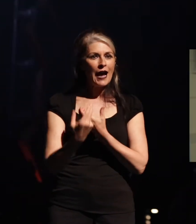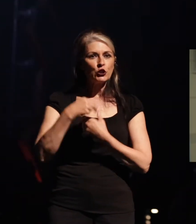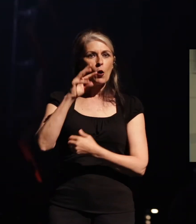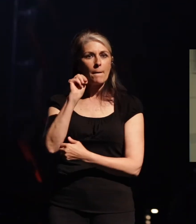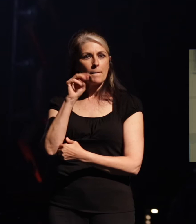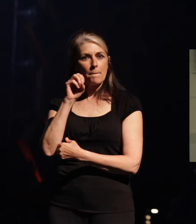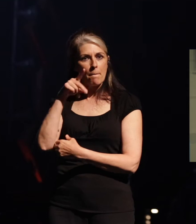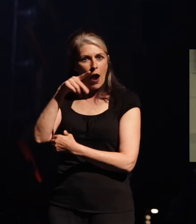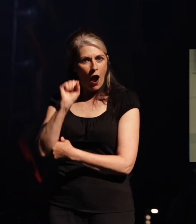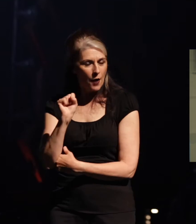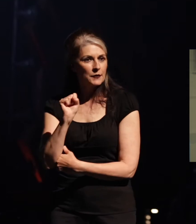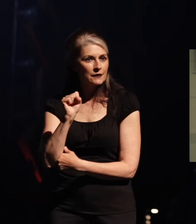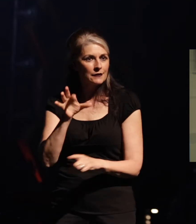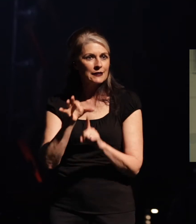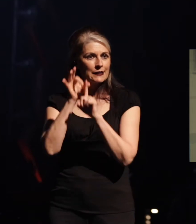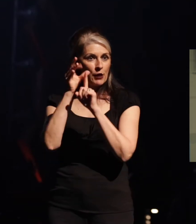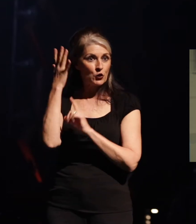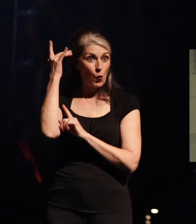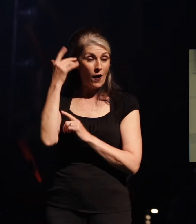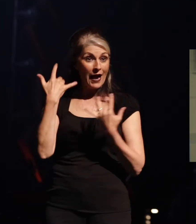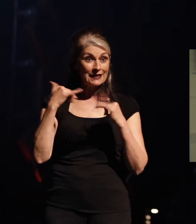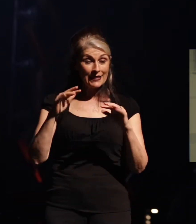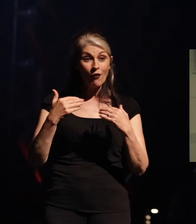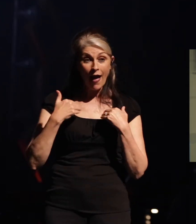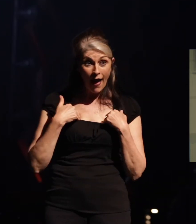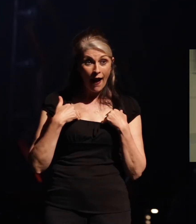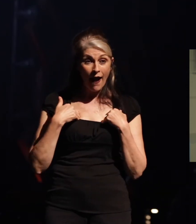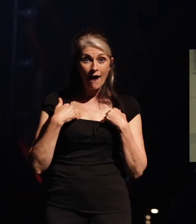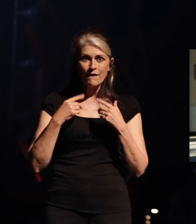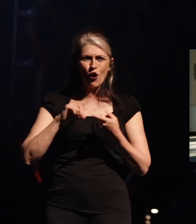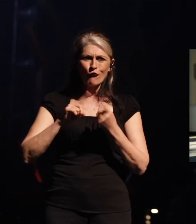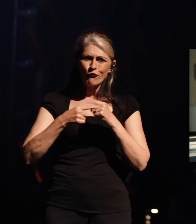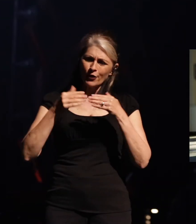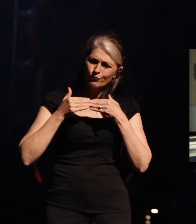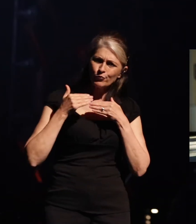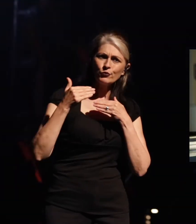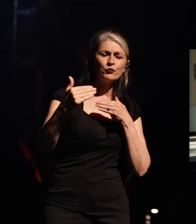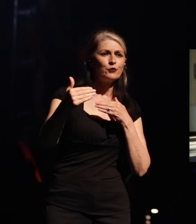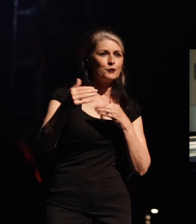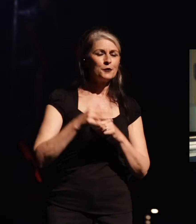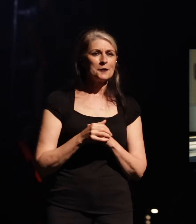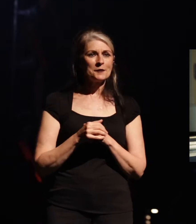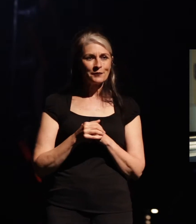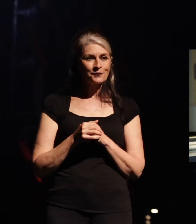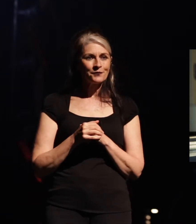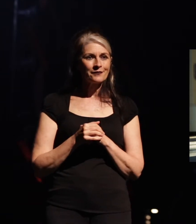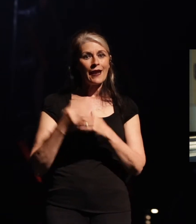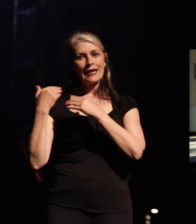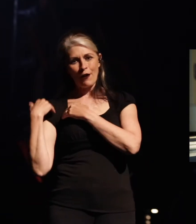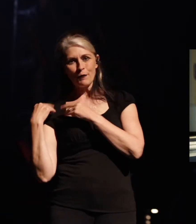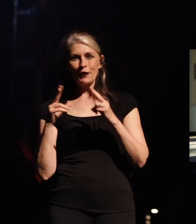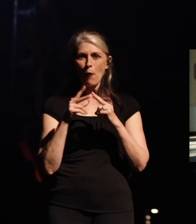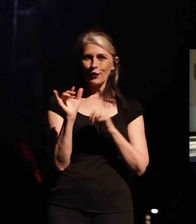And MOPS is very special because I still have lifelong friends that I've made and accountability partners that